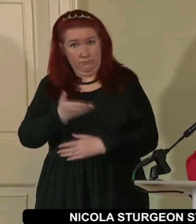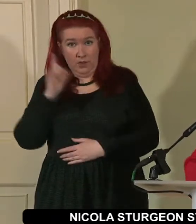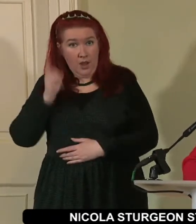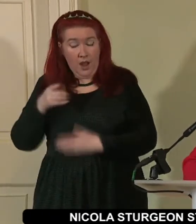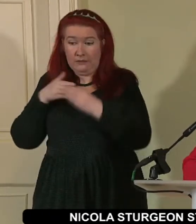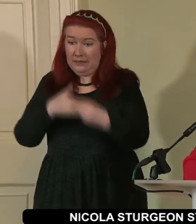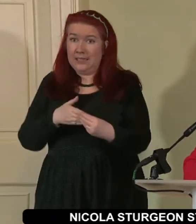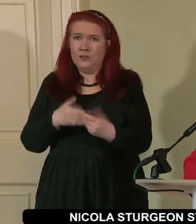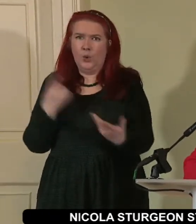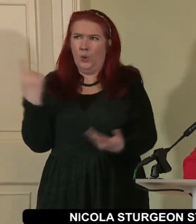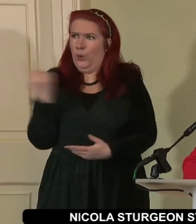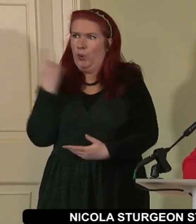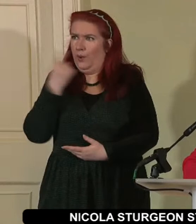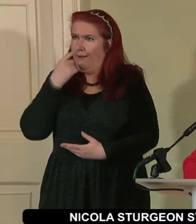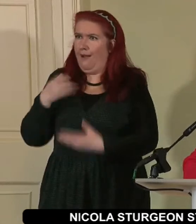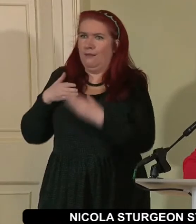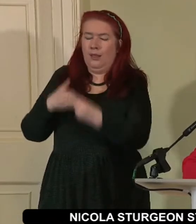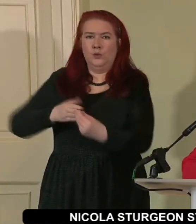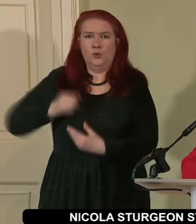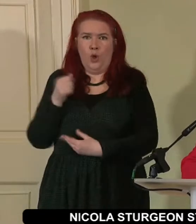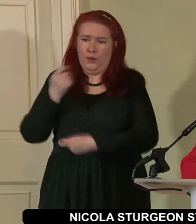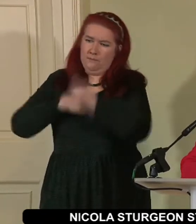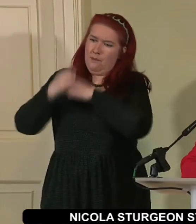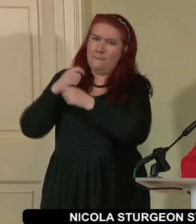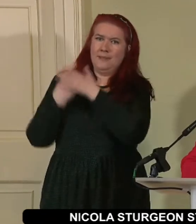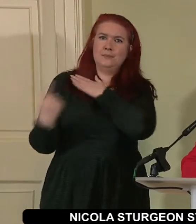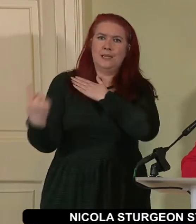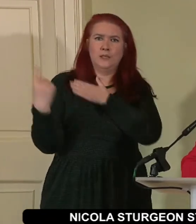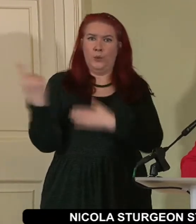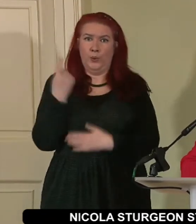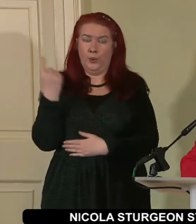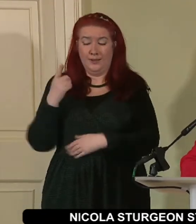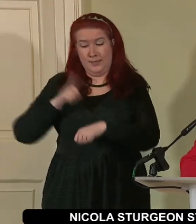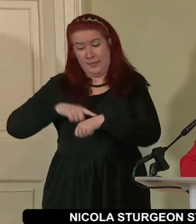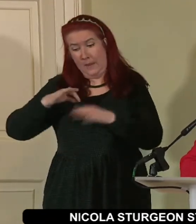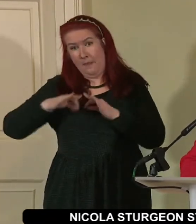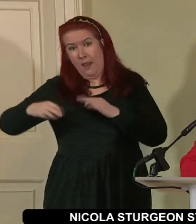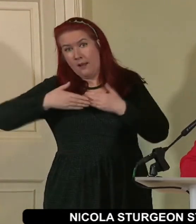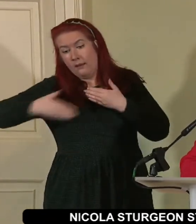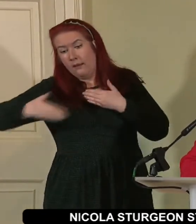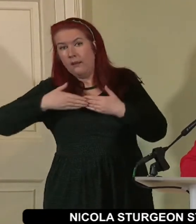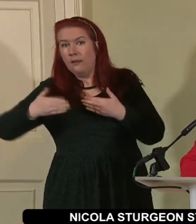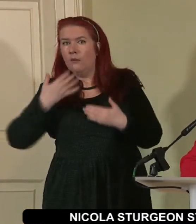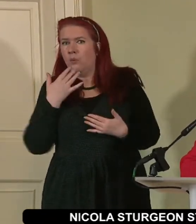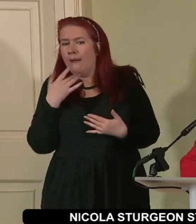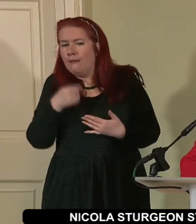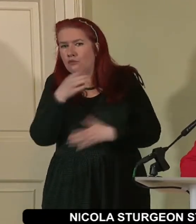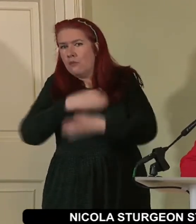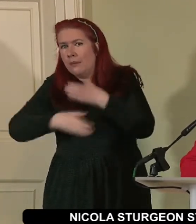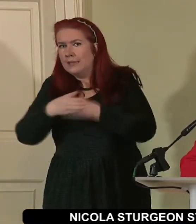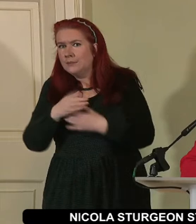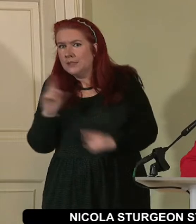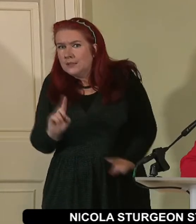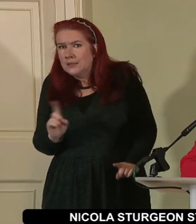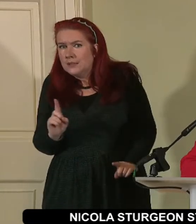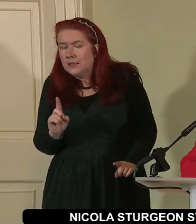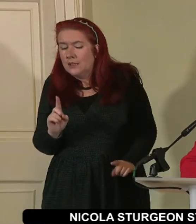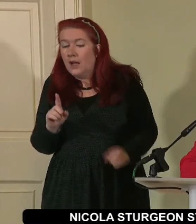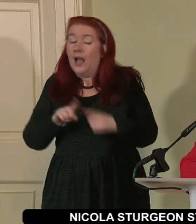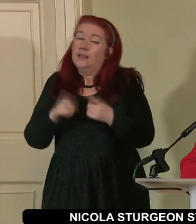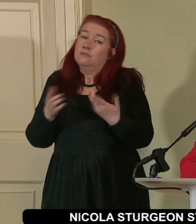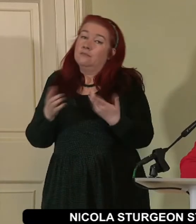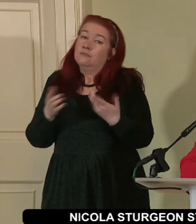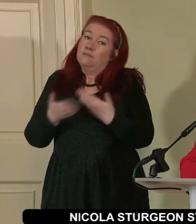who, if anyone, can, and what is the timetable now for your replacement? And on a slightly